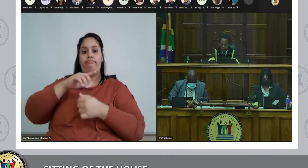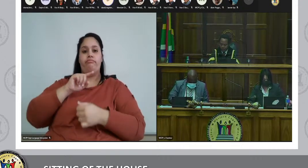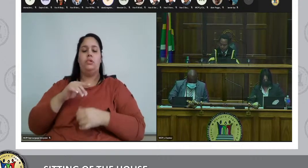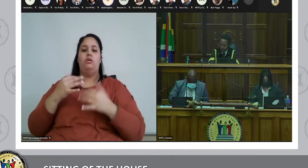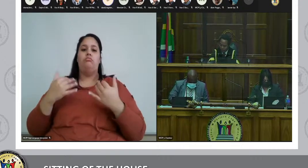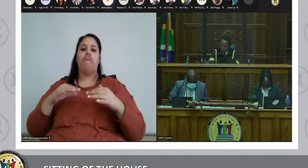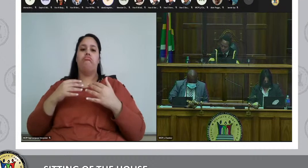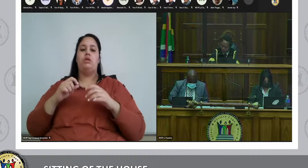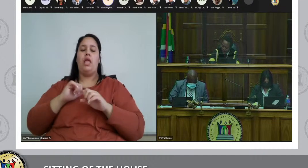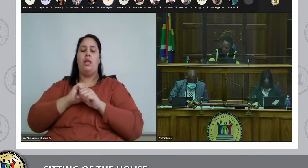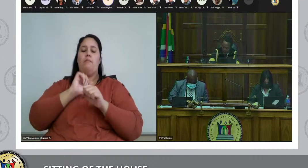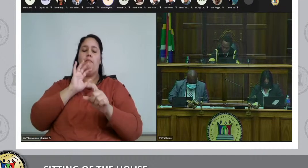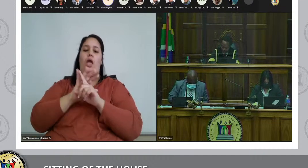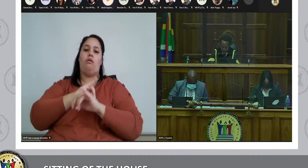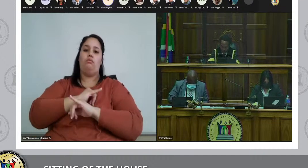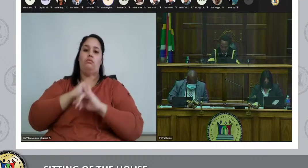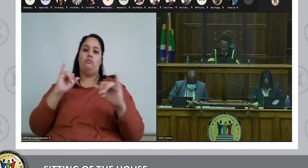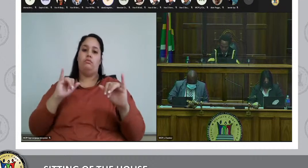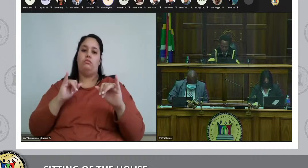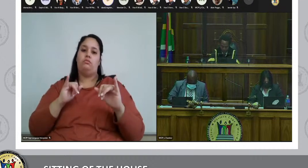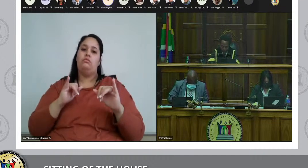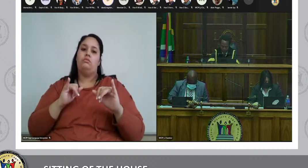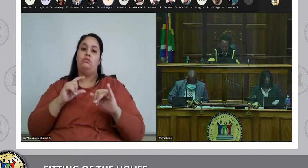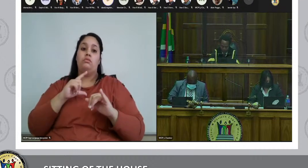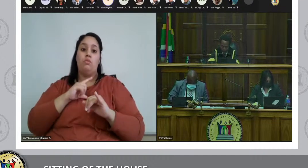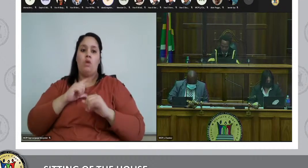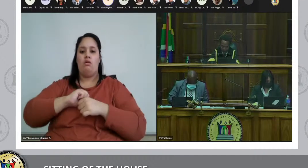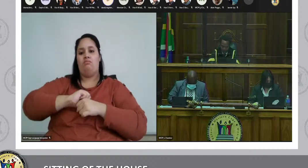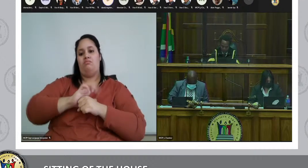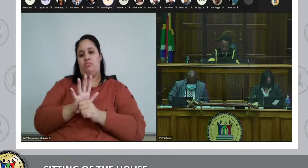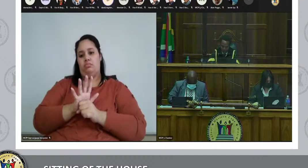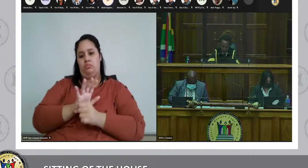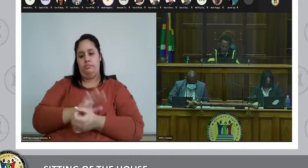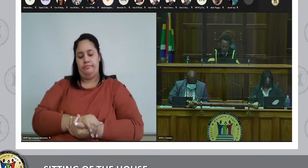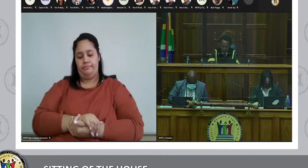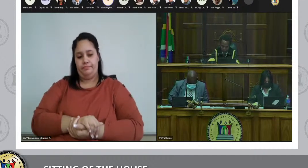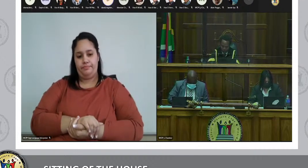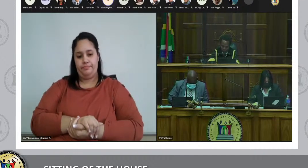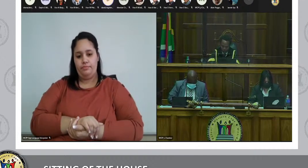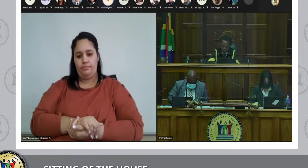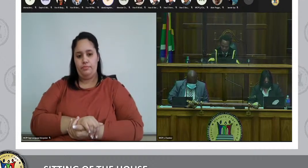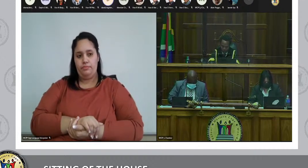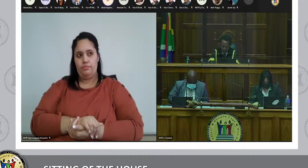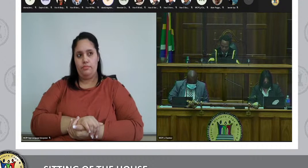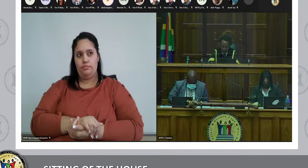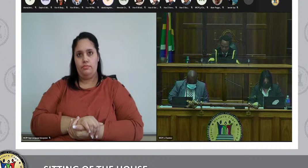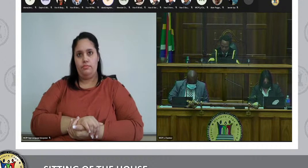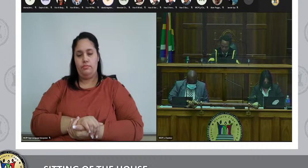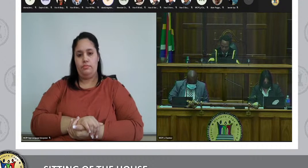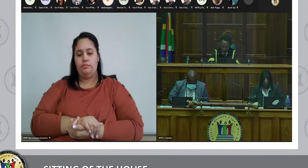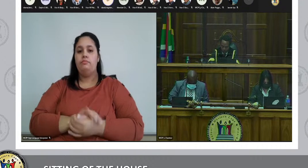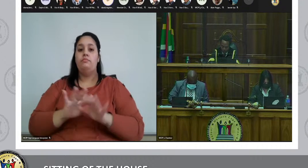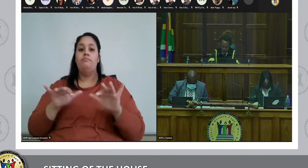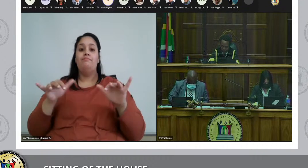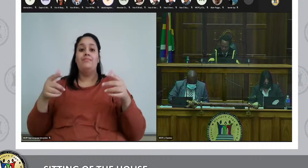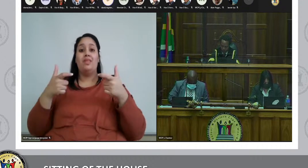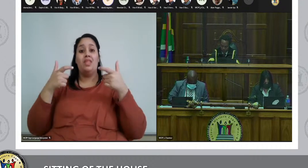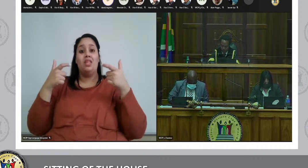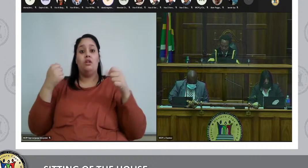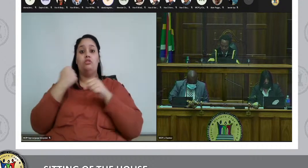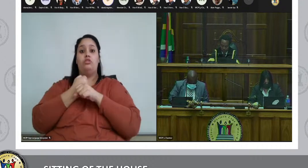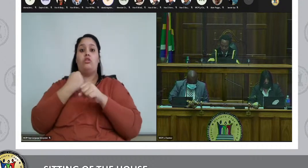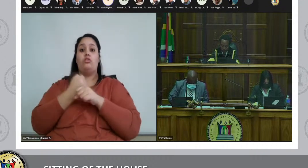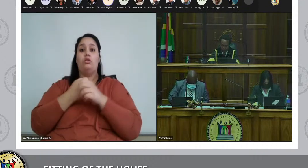of the hardest hit sectors by the COVID-19 pandemic in the Western Cape. And as a major job